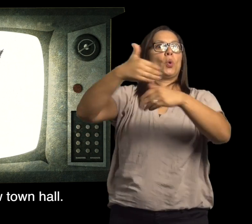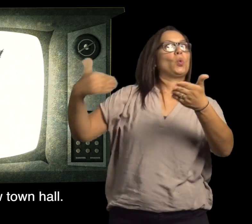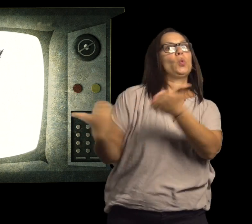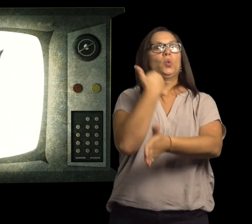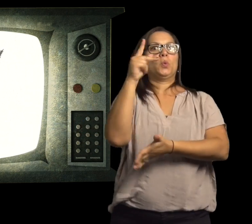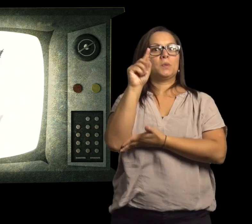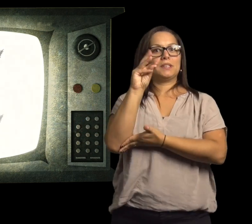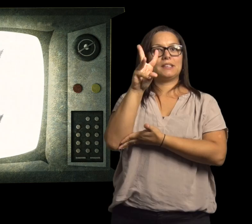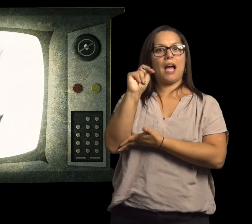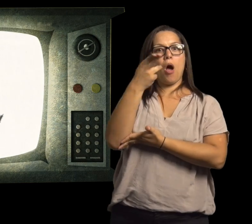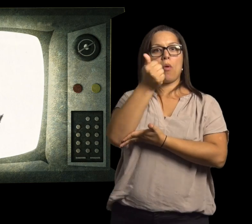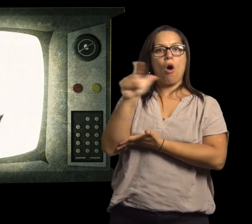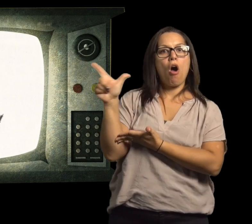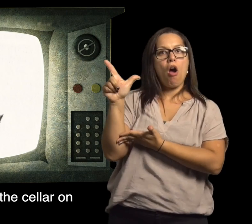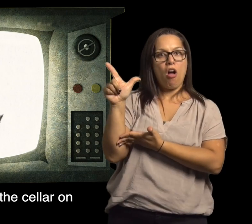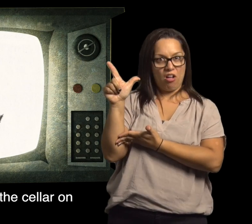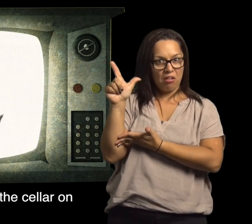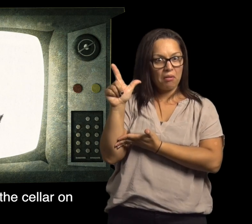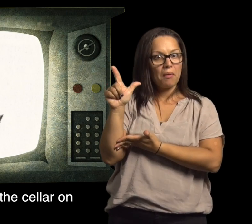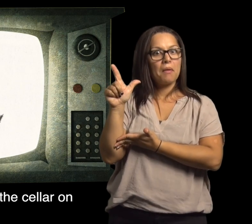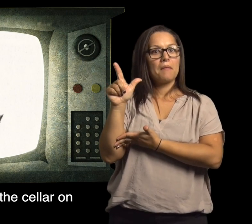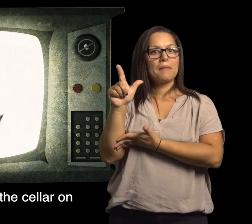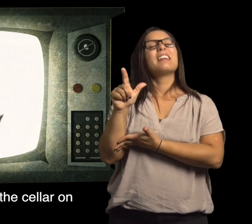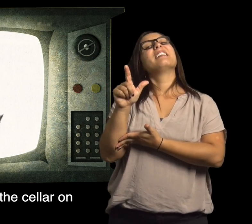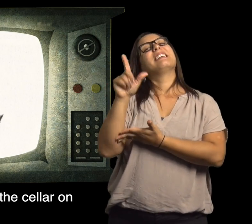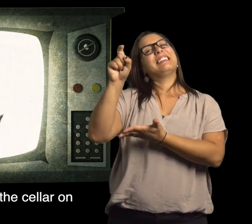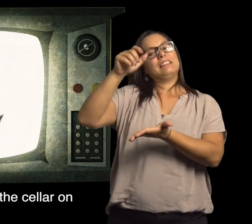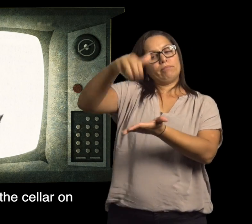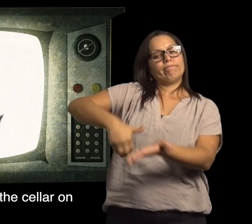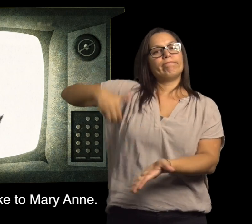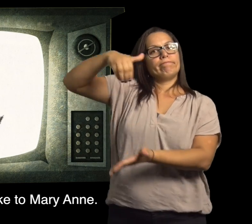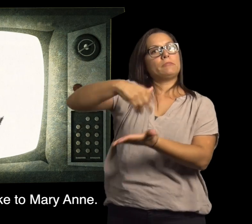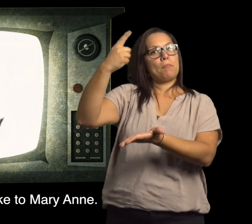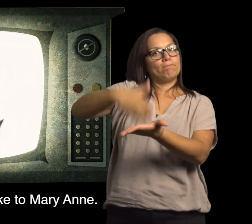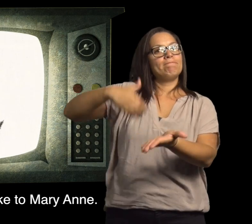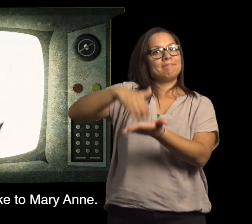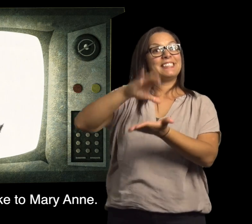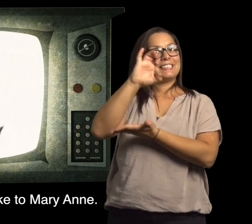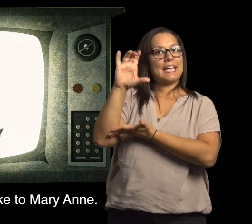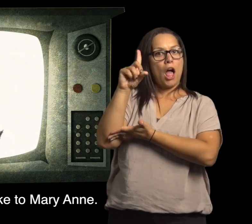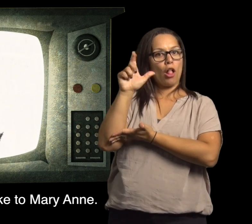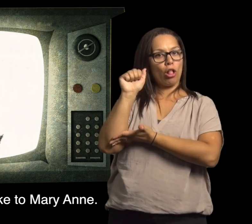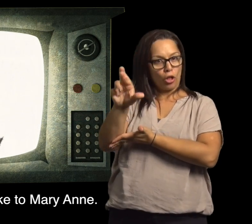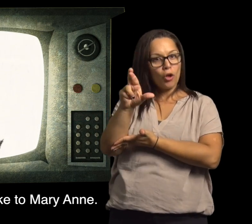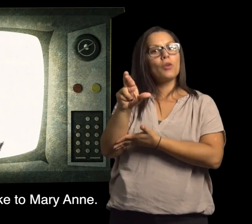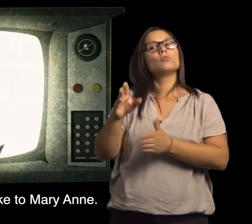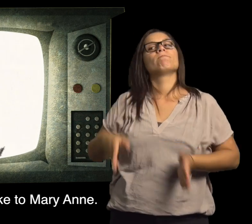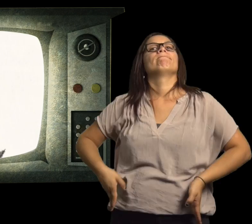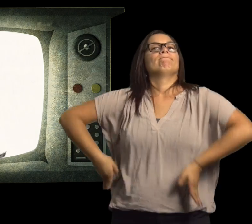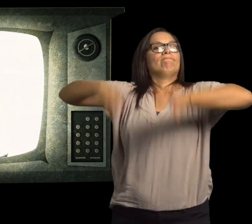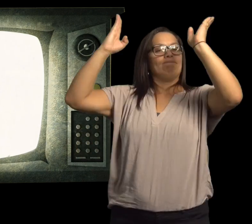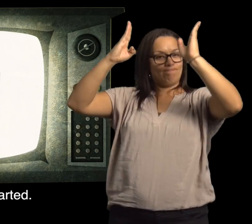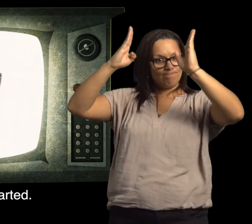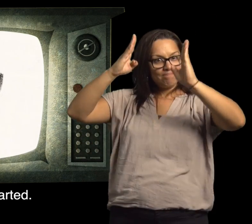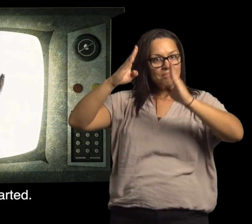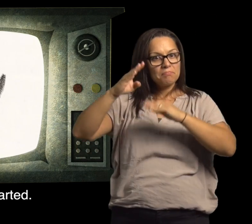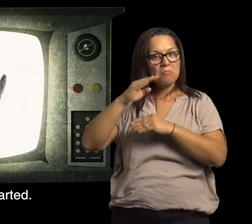hall. "We are going to dig the cellar of that town hall," said Mike to Mary Ann, and off